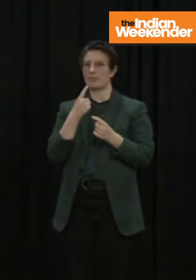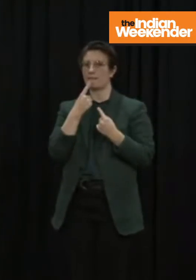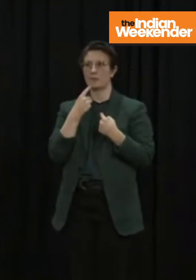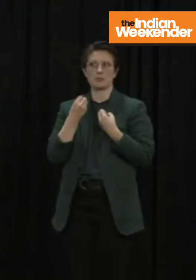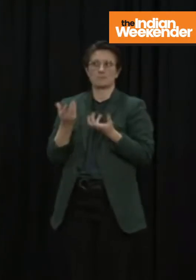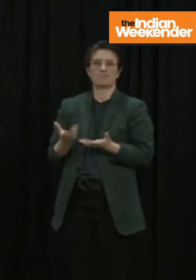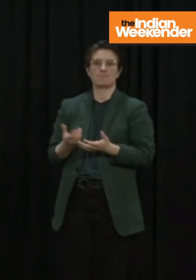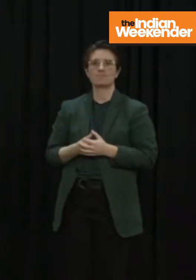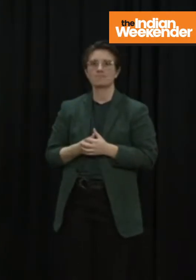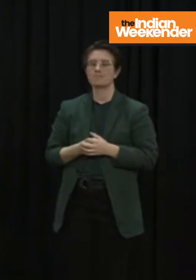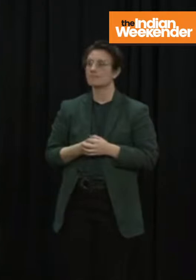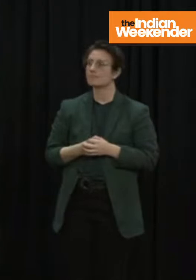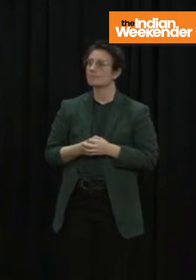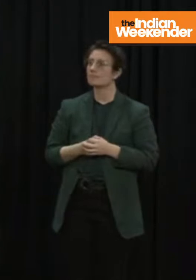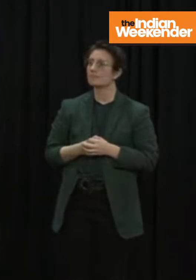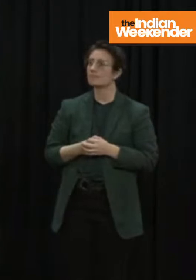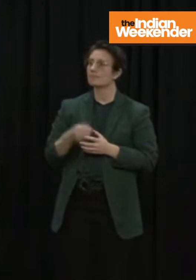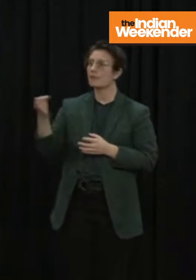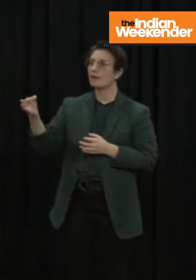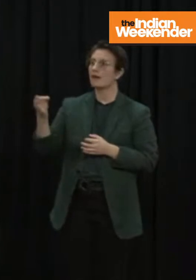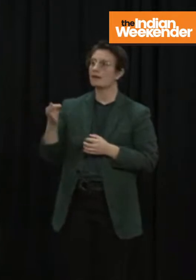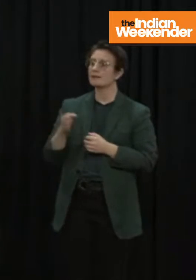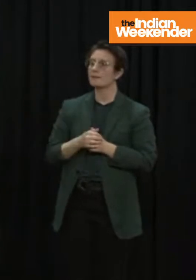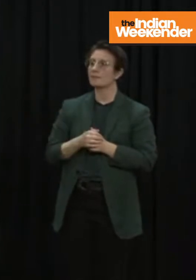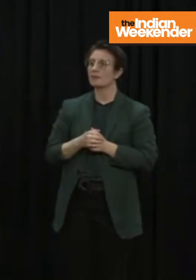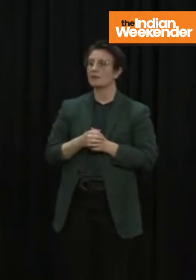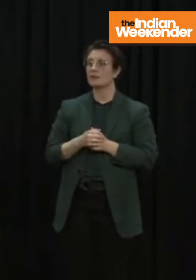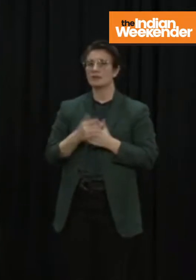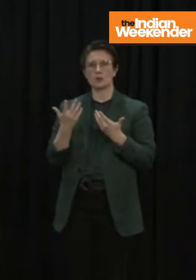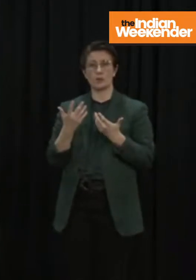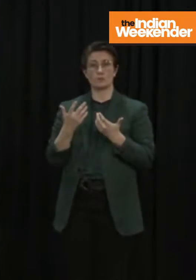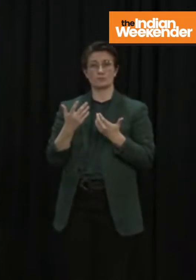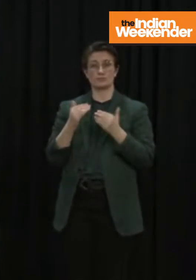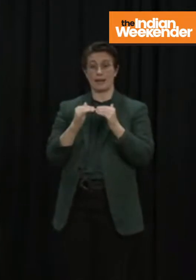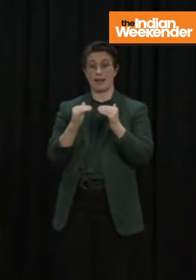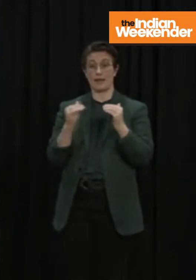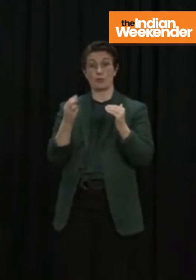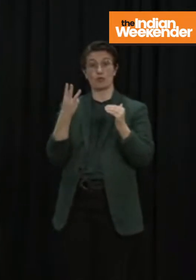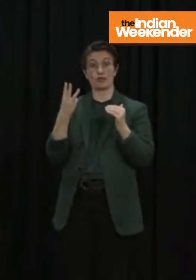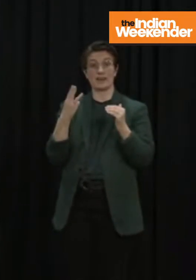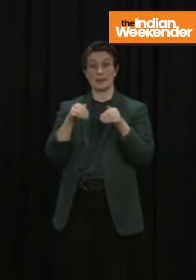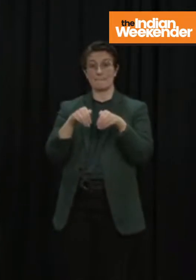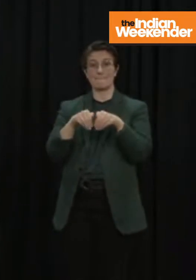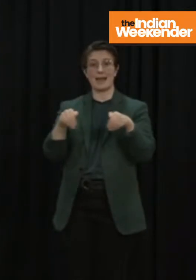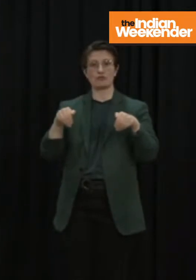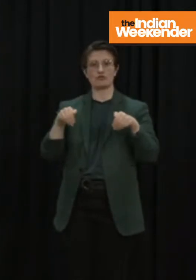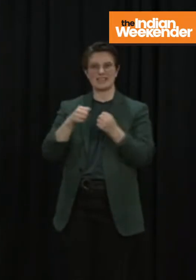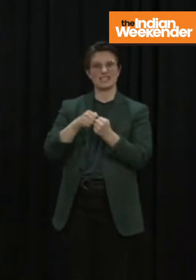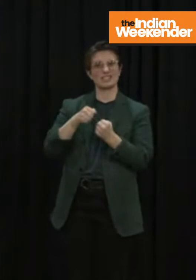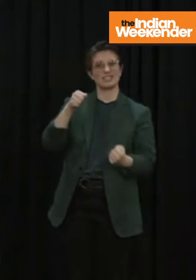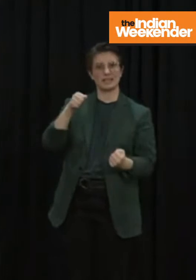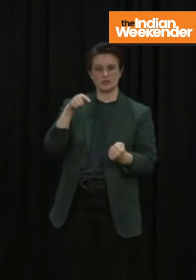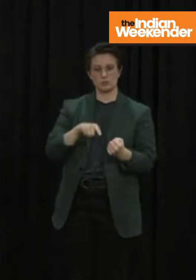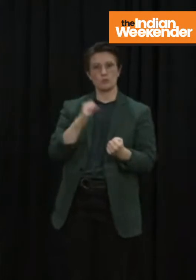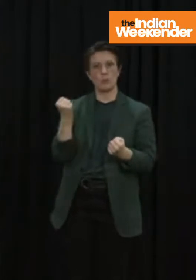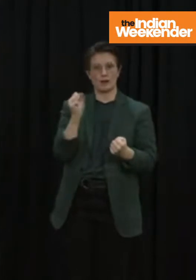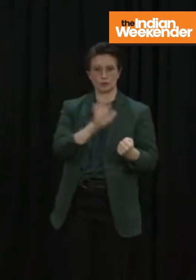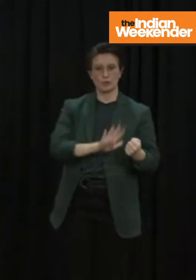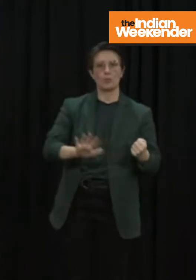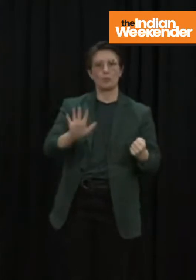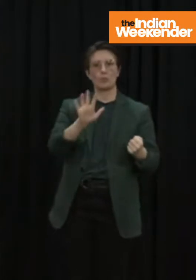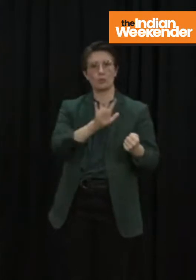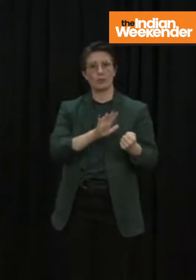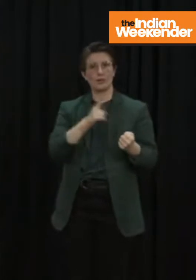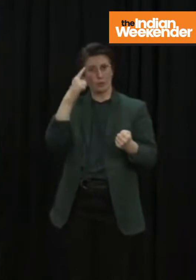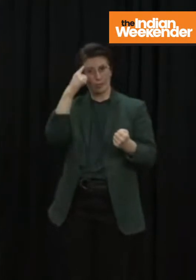the new boundary in the Waikato, is there any risk with it being so large that you will eventually run out of police